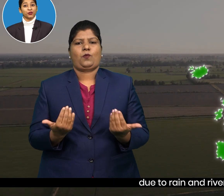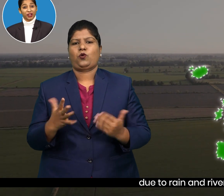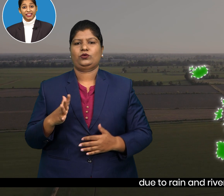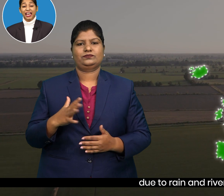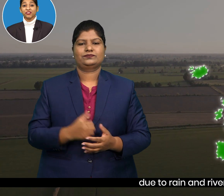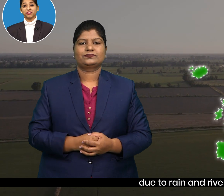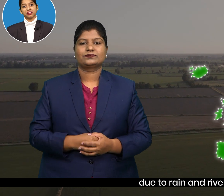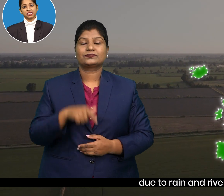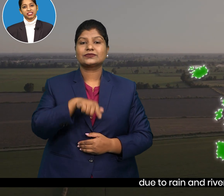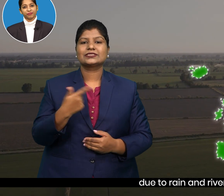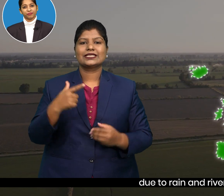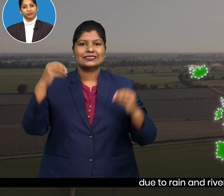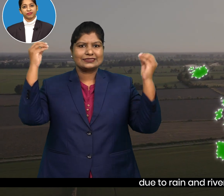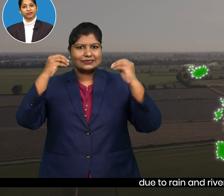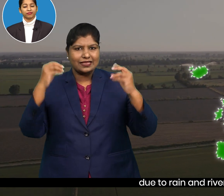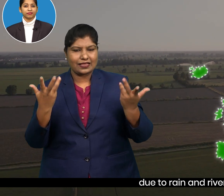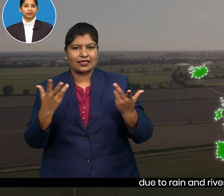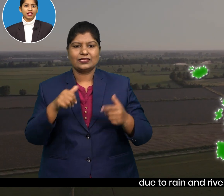due to rain and rivers.